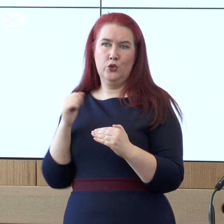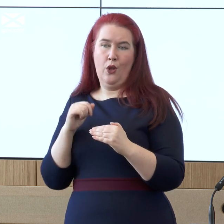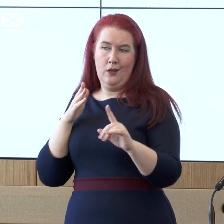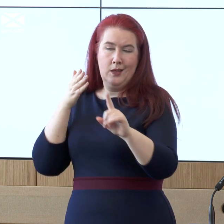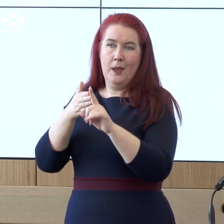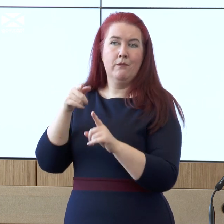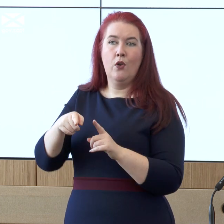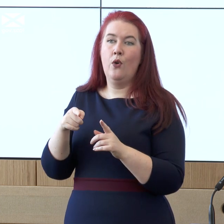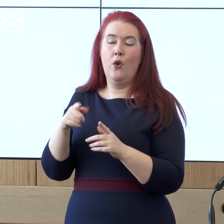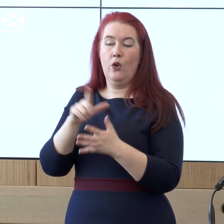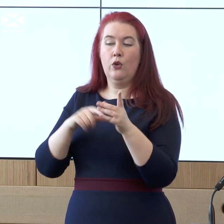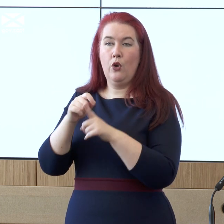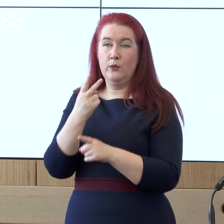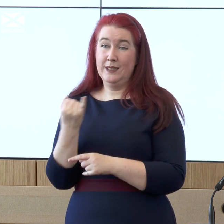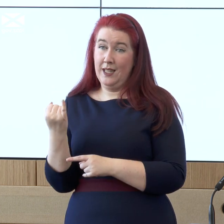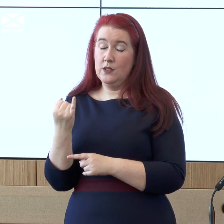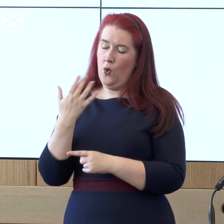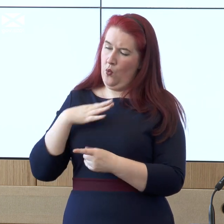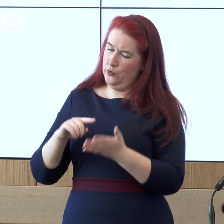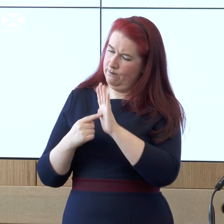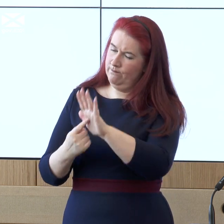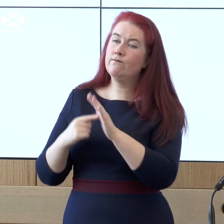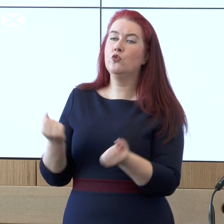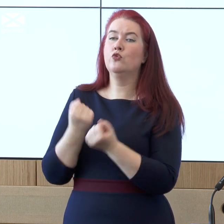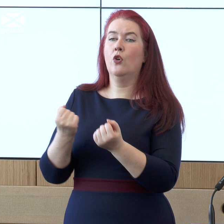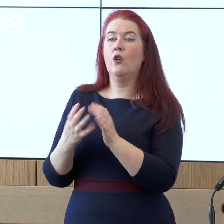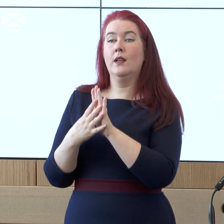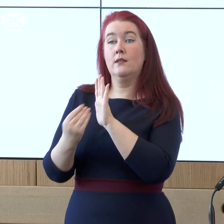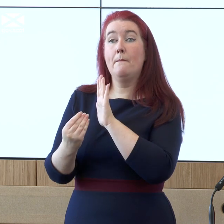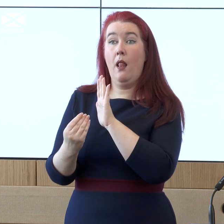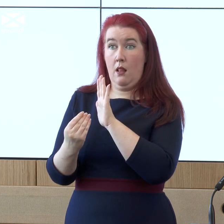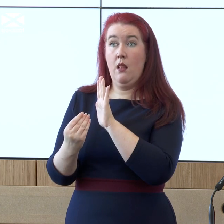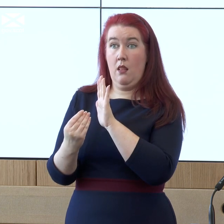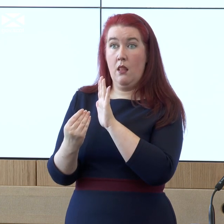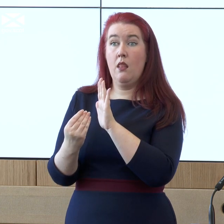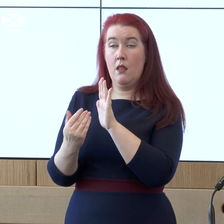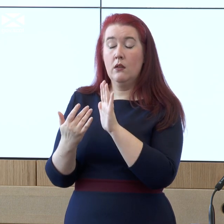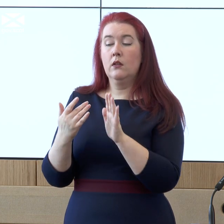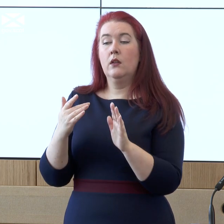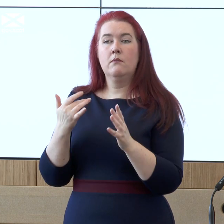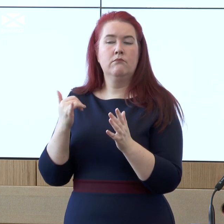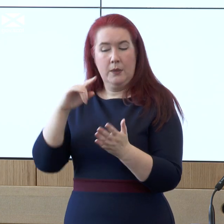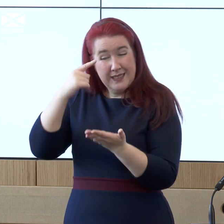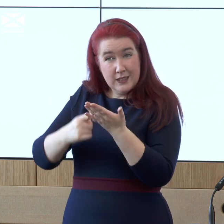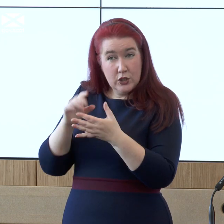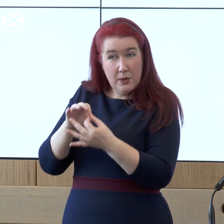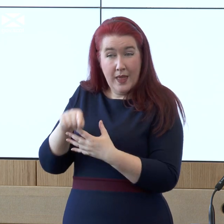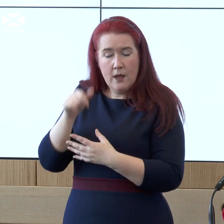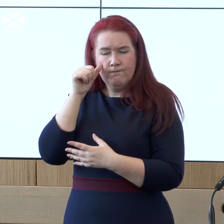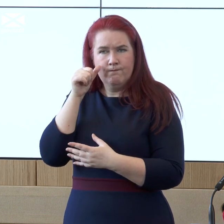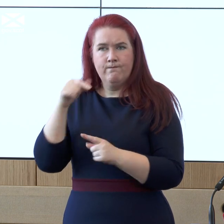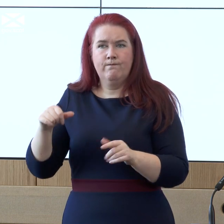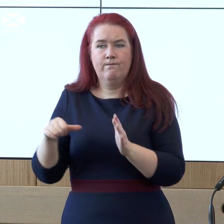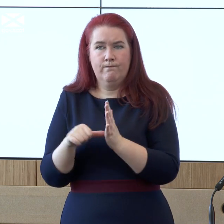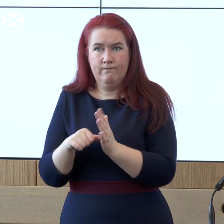will seek to set a strong example in our domestic actions, even where the decisions around that are difficult,